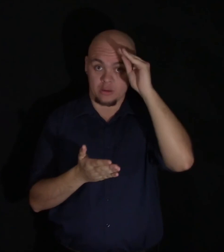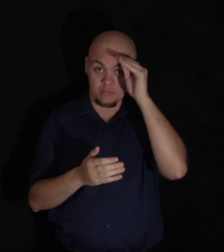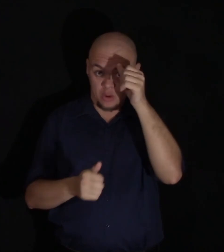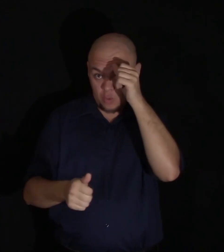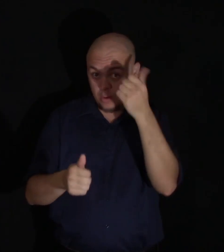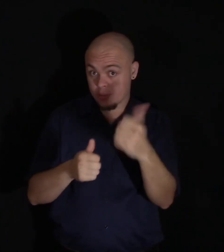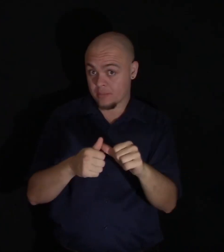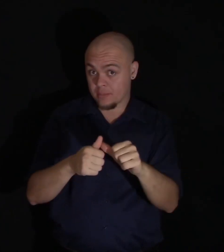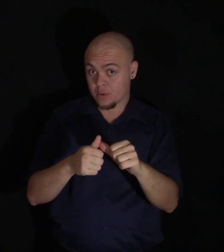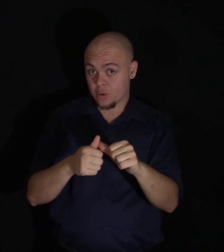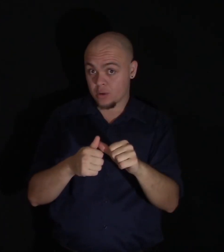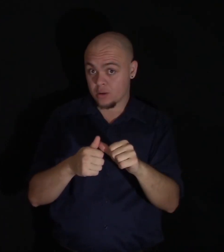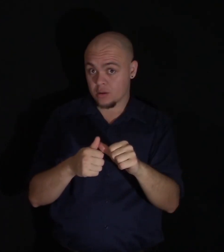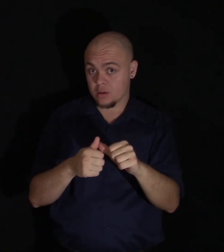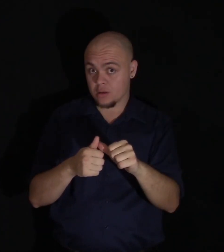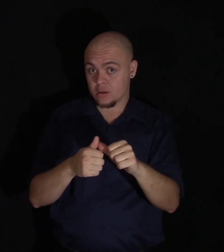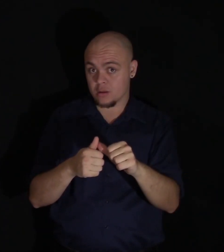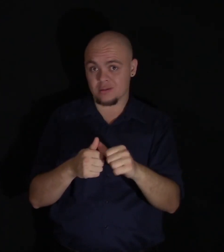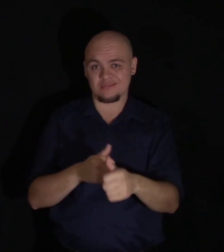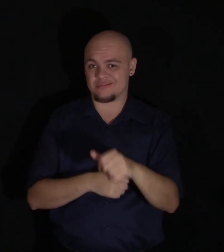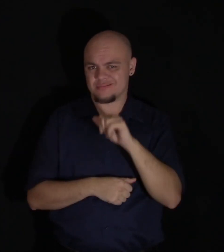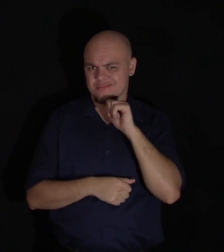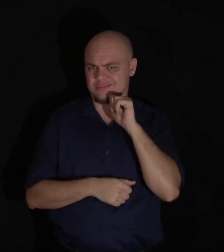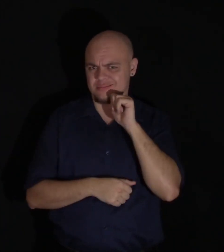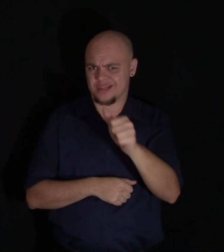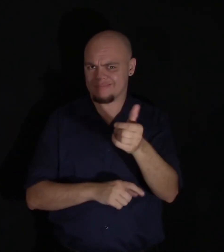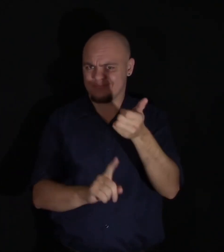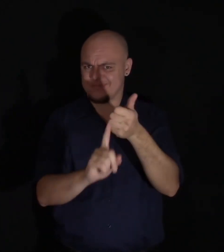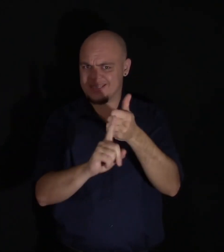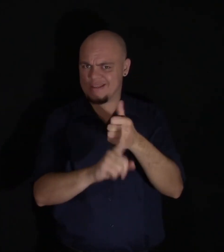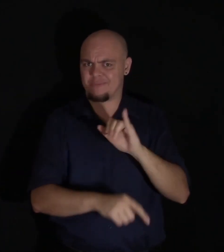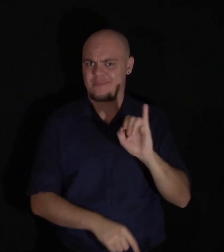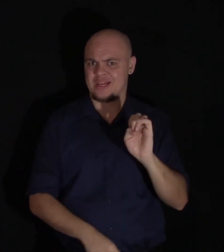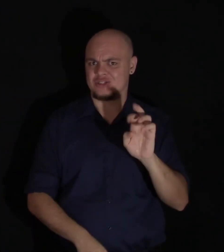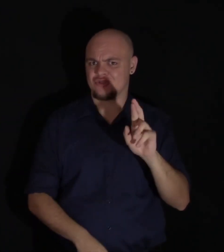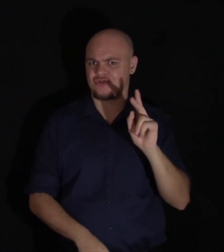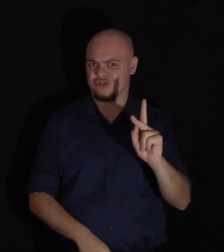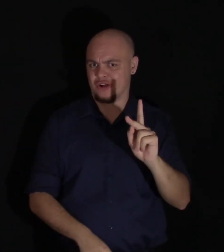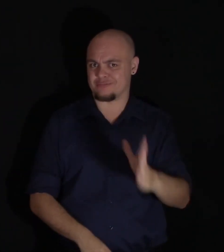if nothing else, don't be a jerk. Thank you.